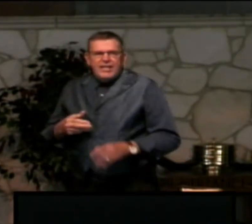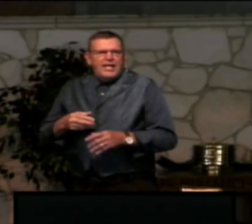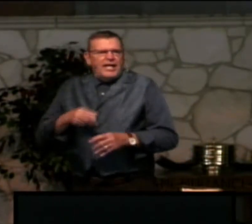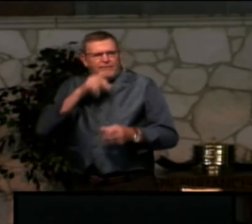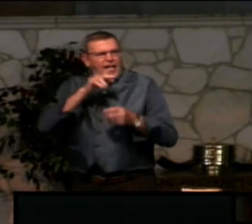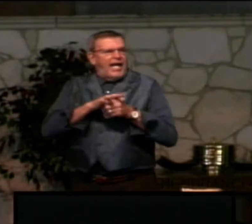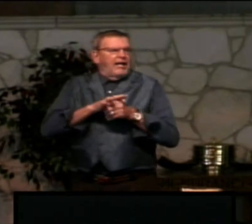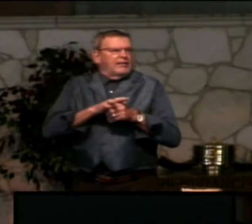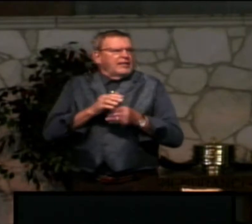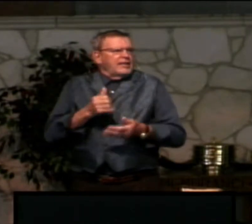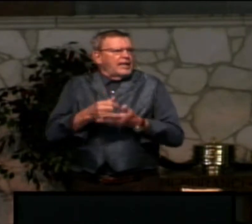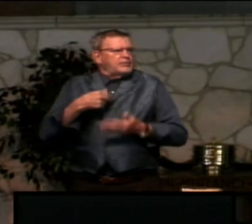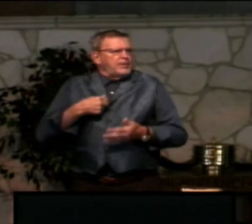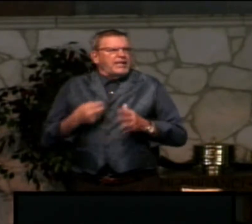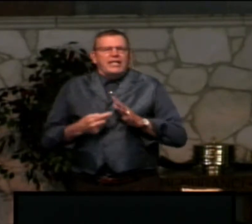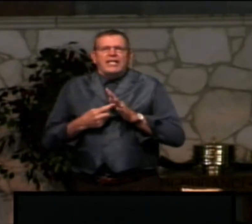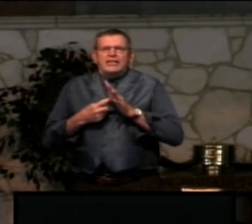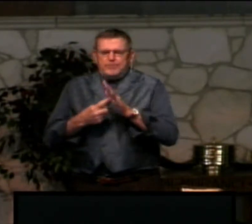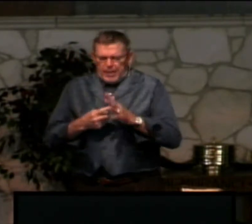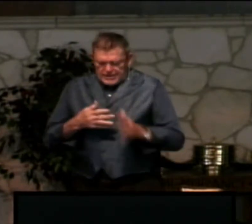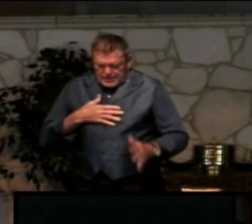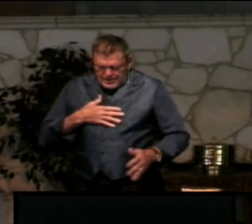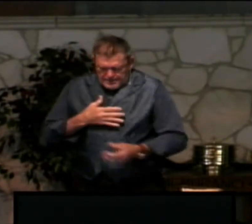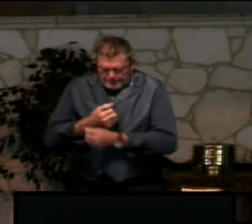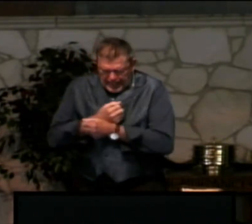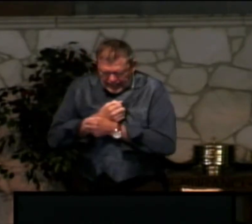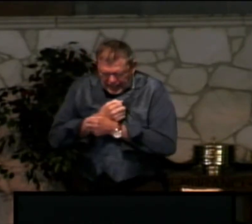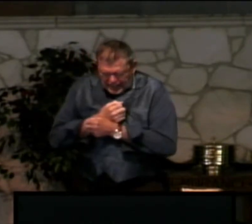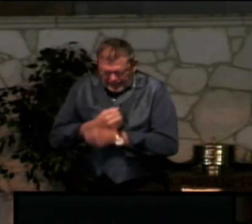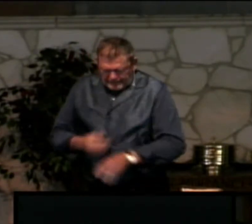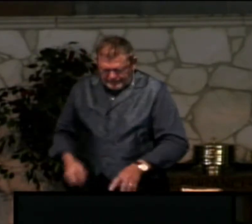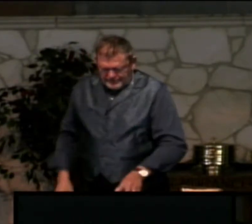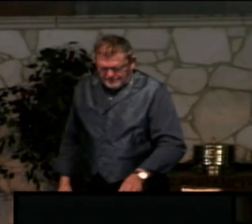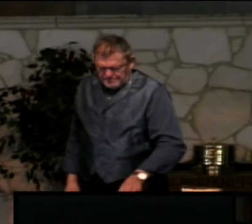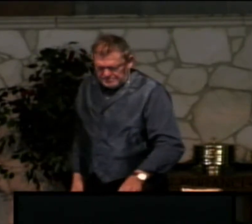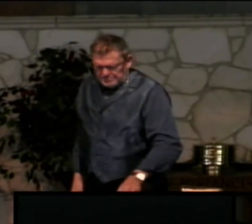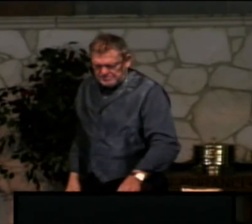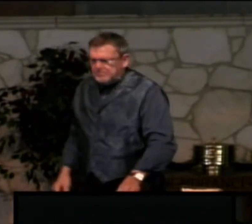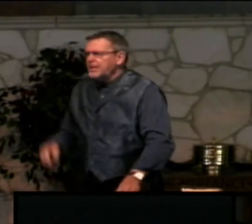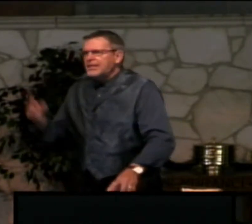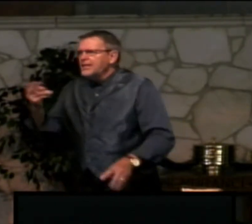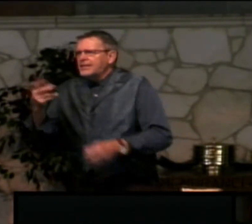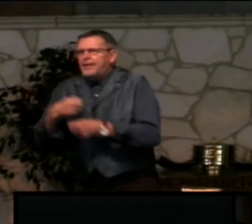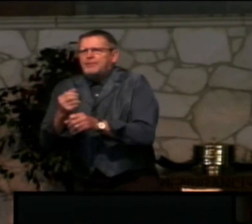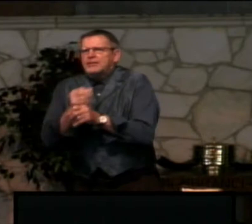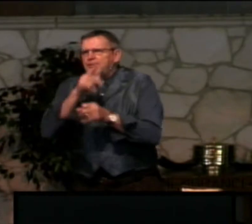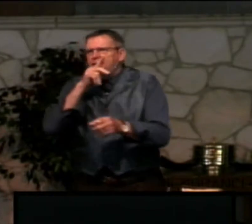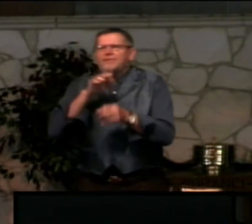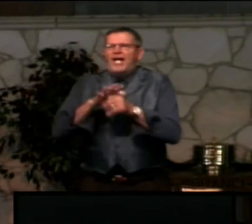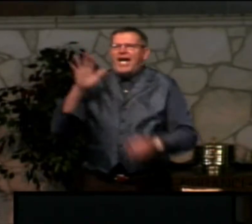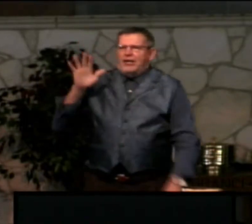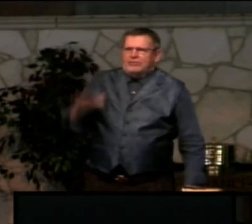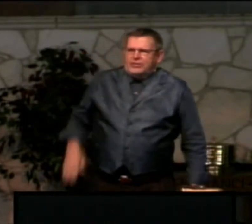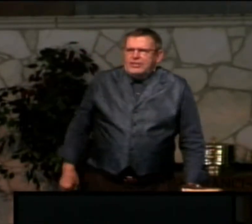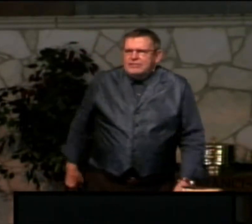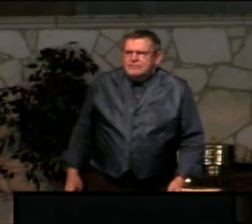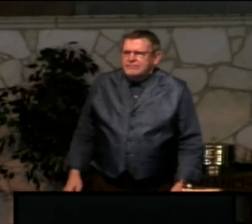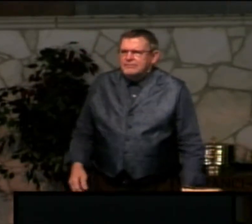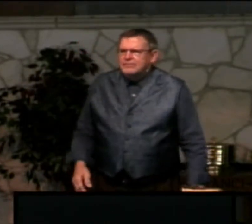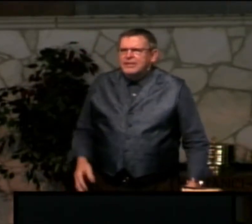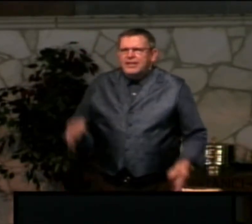reason, a vow helps me express my love. Couples make